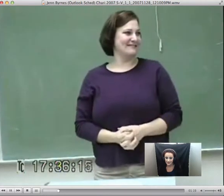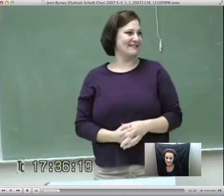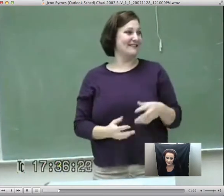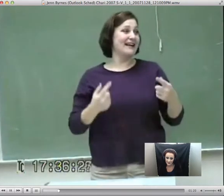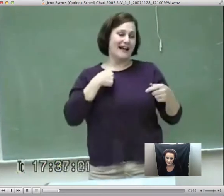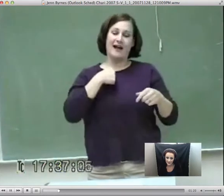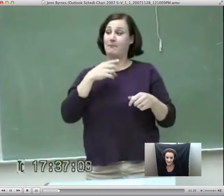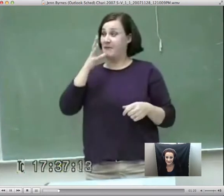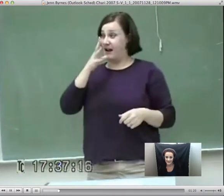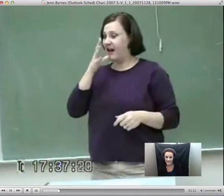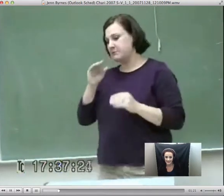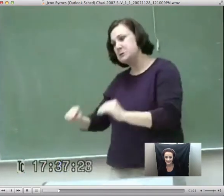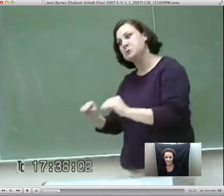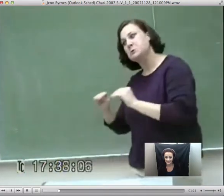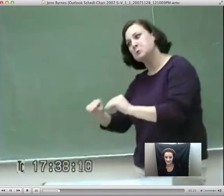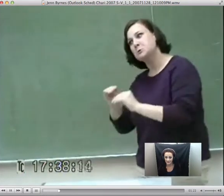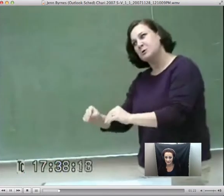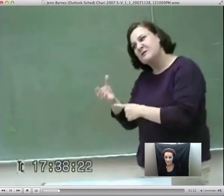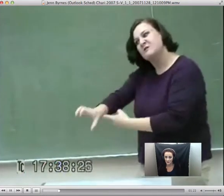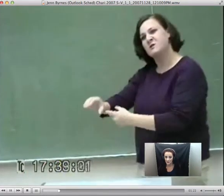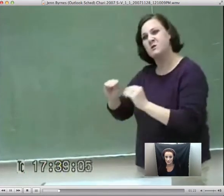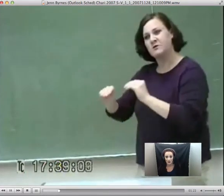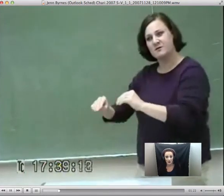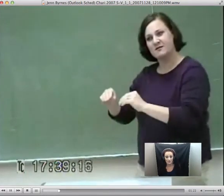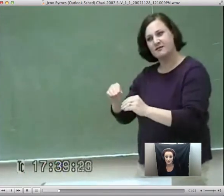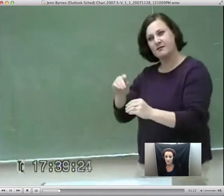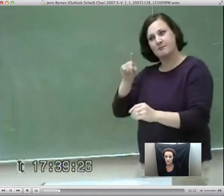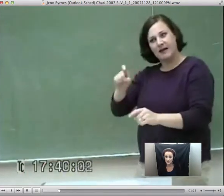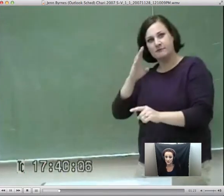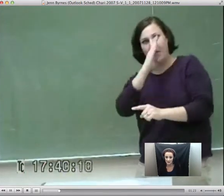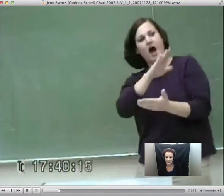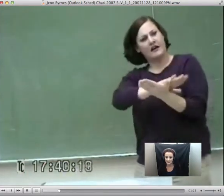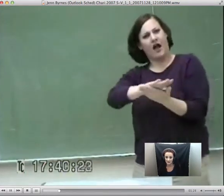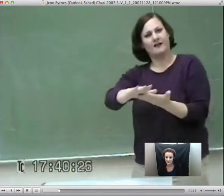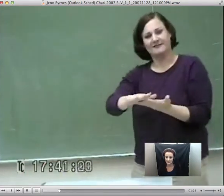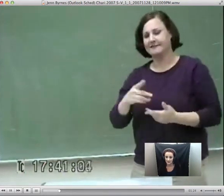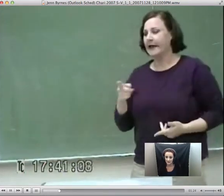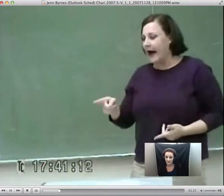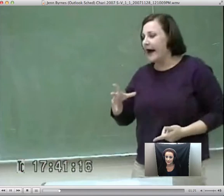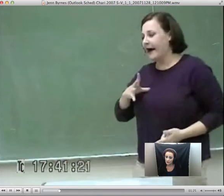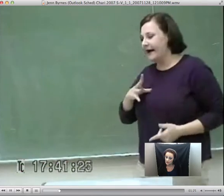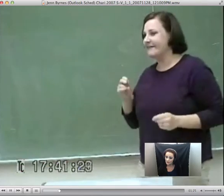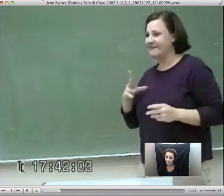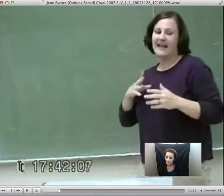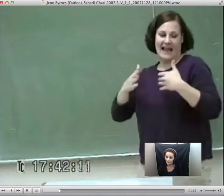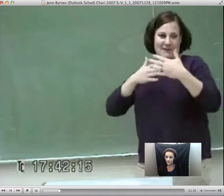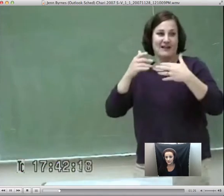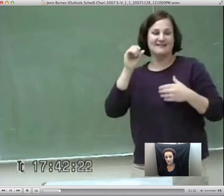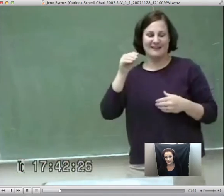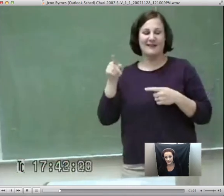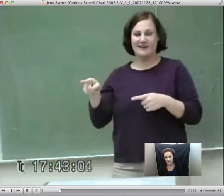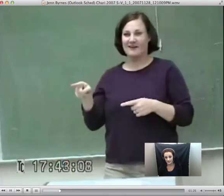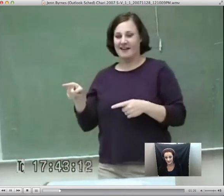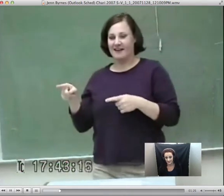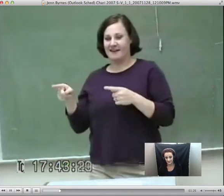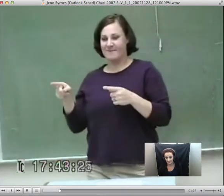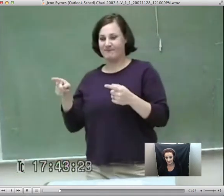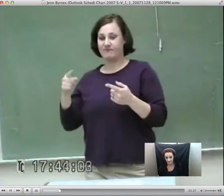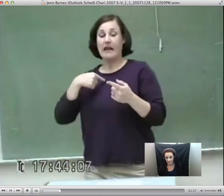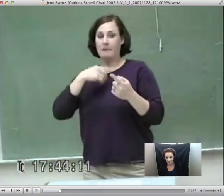It's important to know how to say things nicely. My mom taught me, she forced me to learn that you need to be blunt, but you need to be nice at the same time.